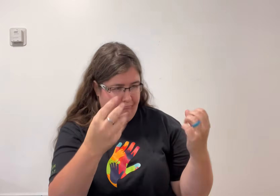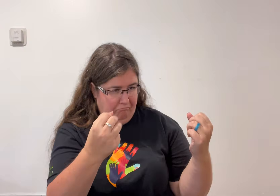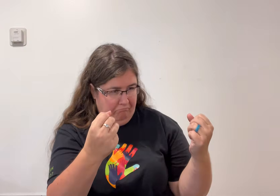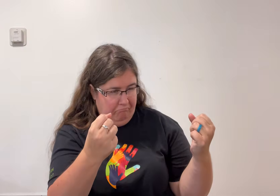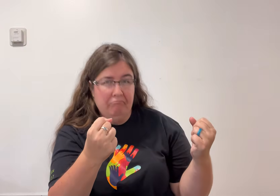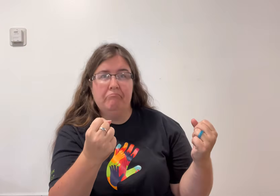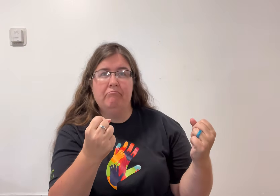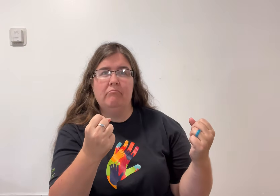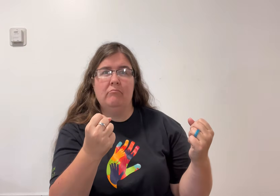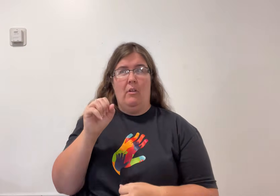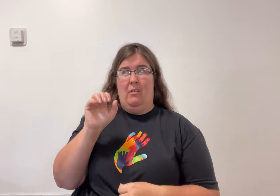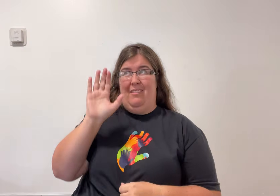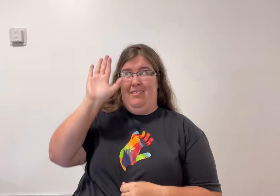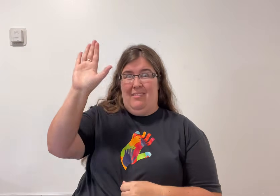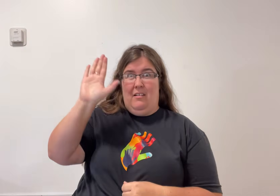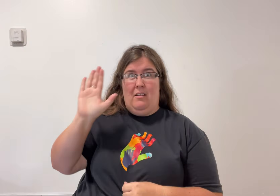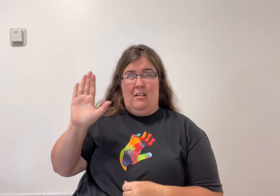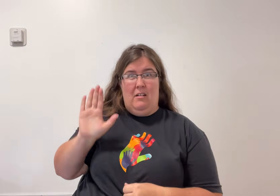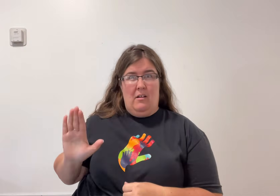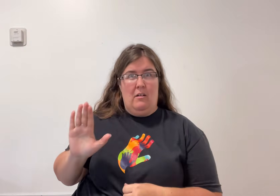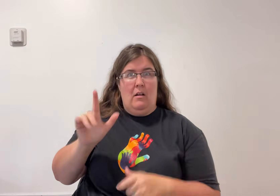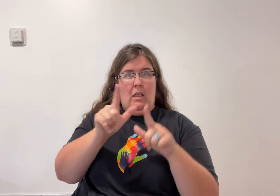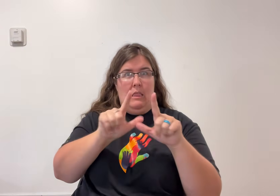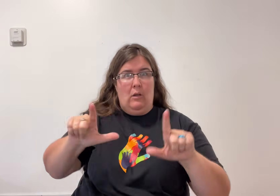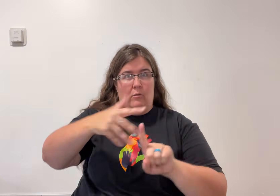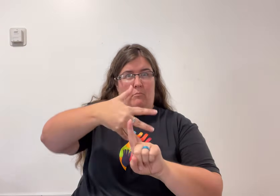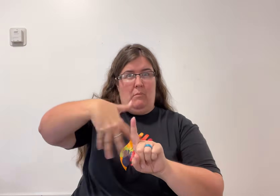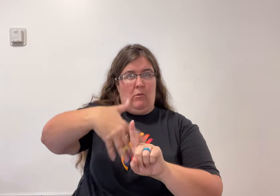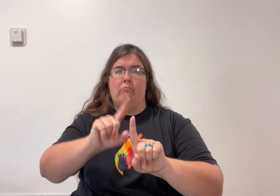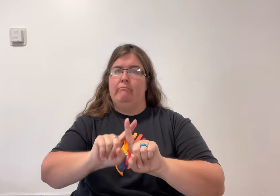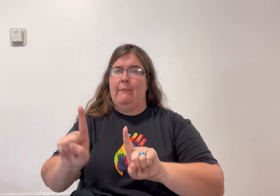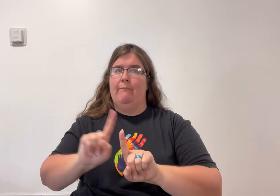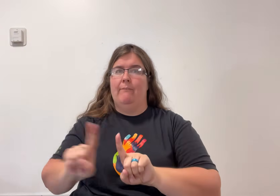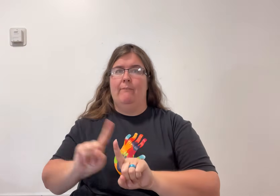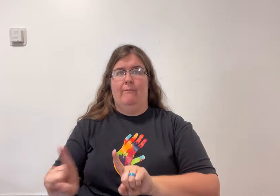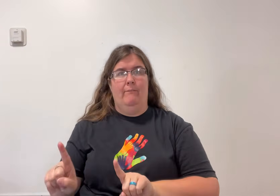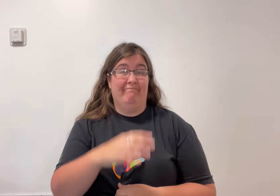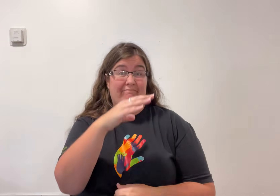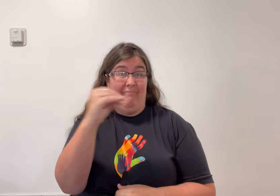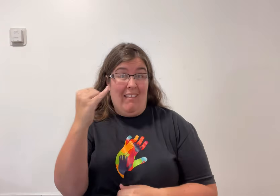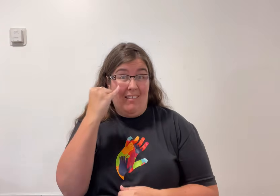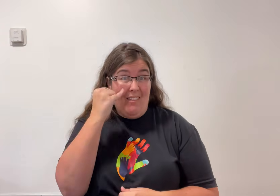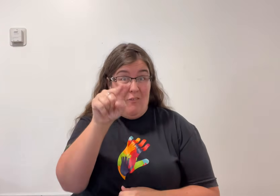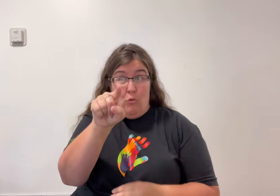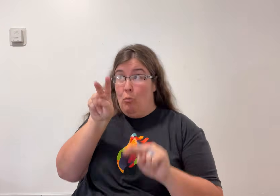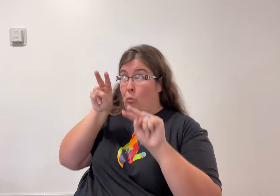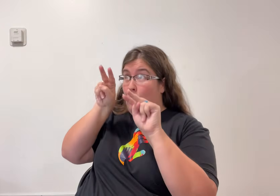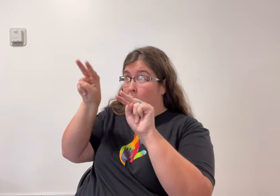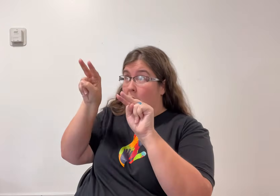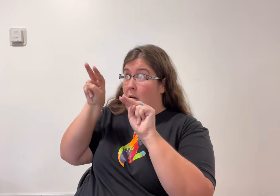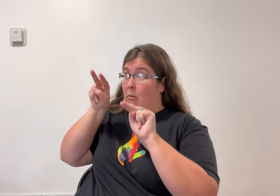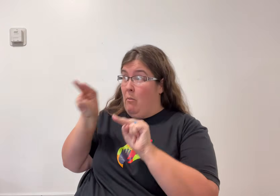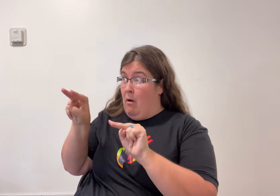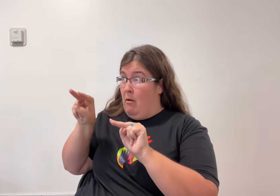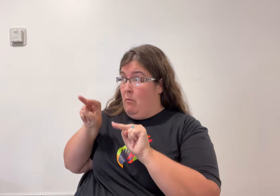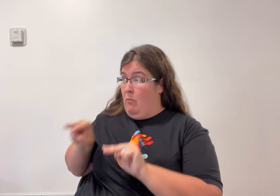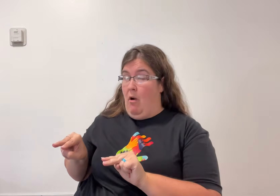with parents who signed from day one. Each of their language backgrounds are different. And if you were to watch each